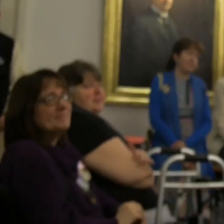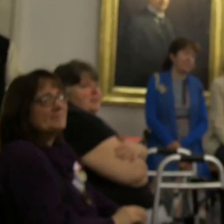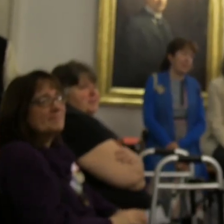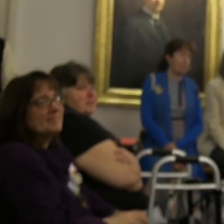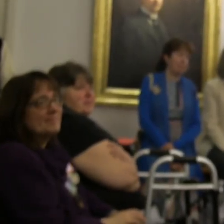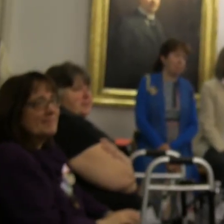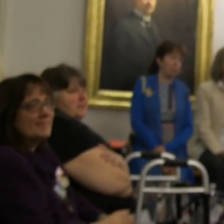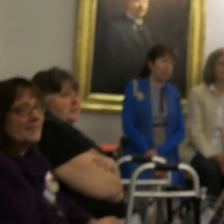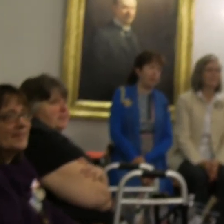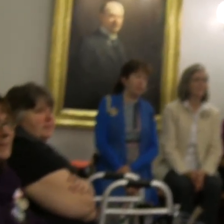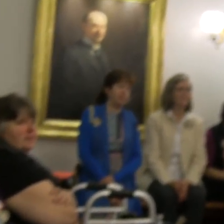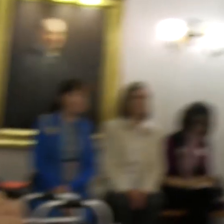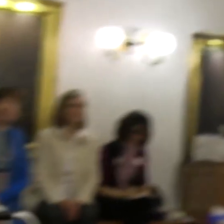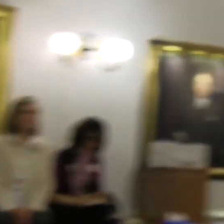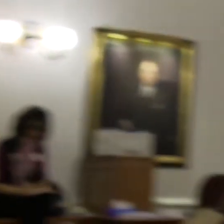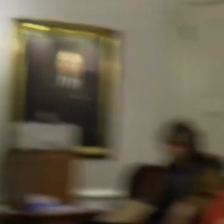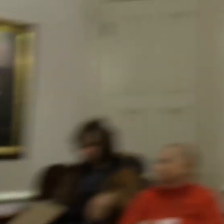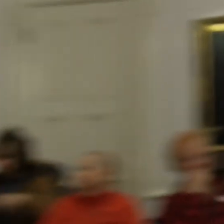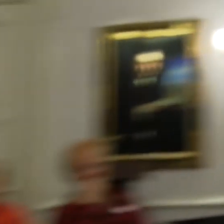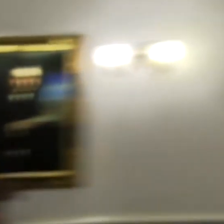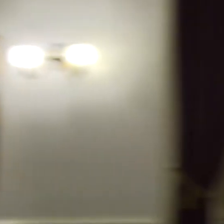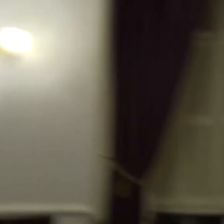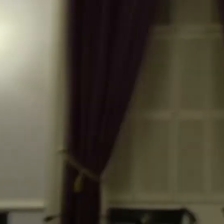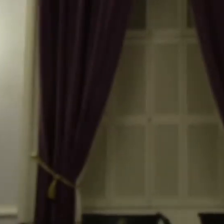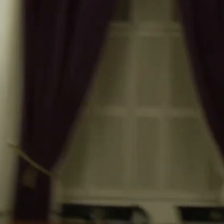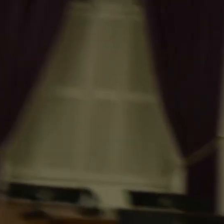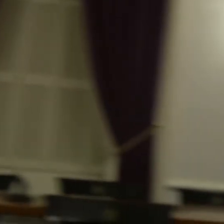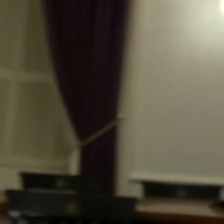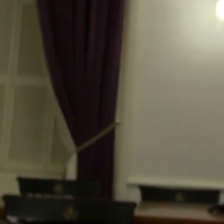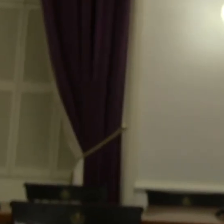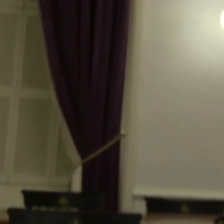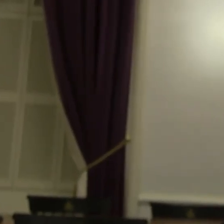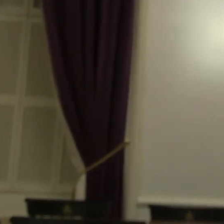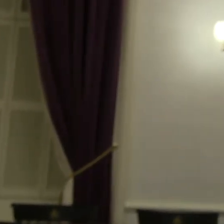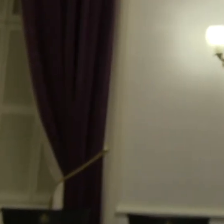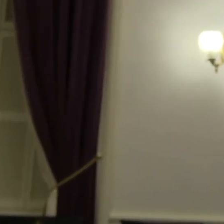great day together for all of us. We have some applause for them.